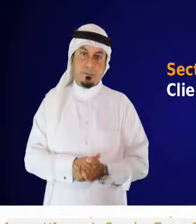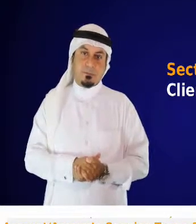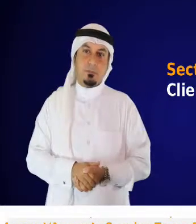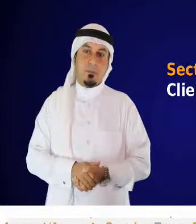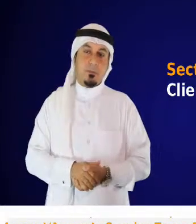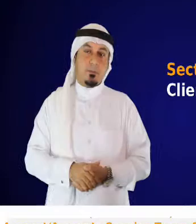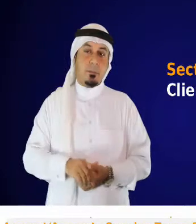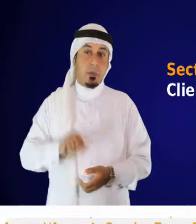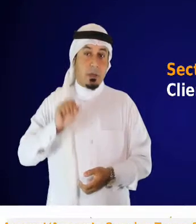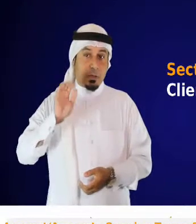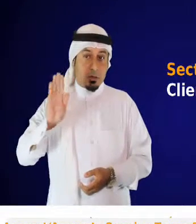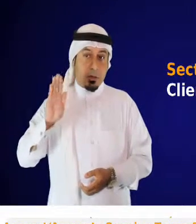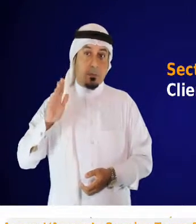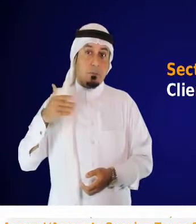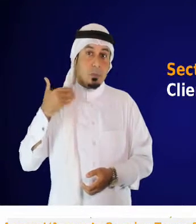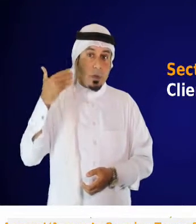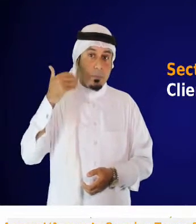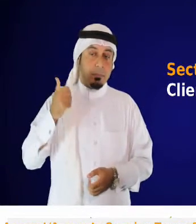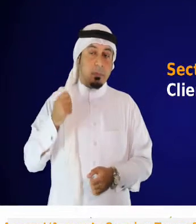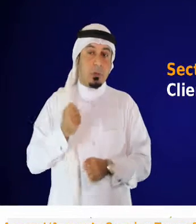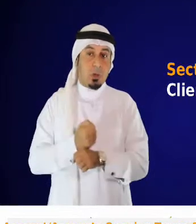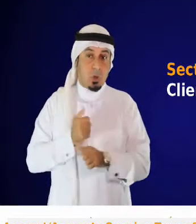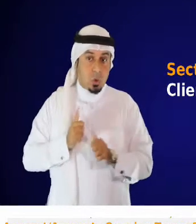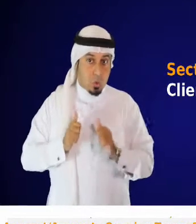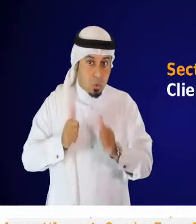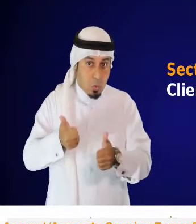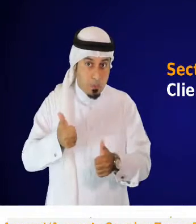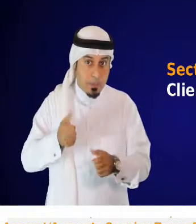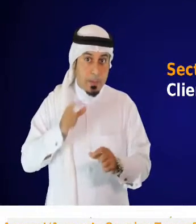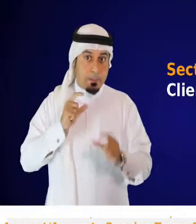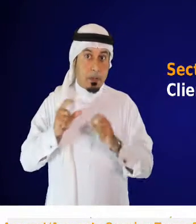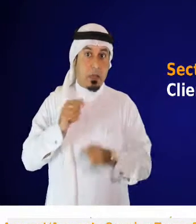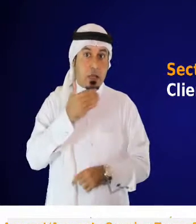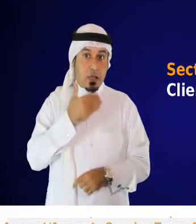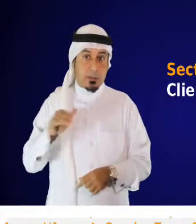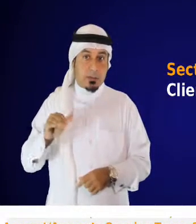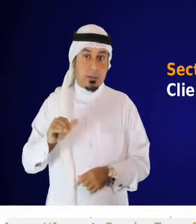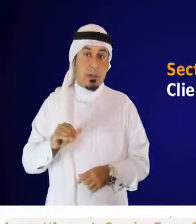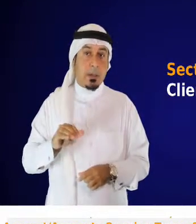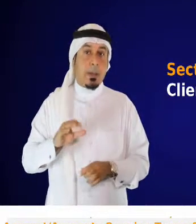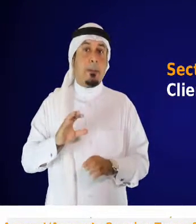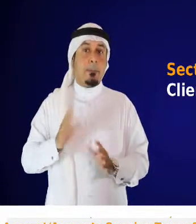13. The bank will debit the customer's ATM card account at points of sale terminals.